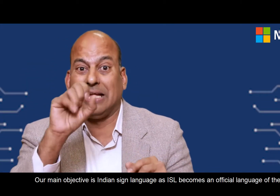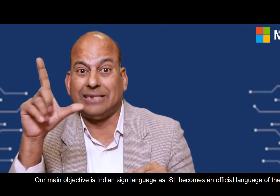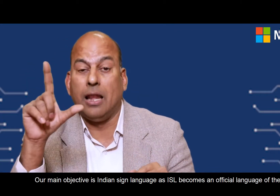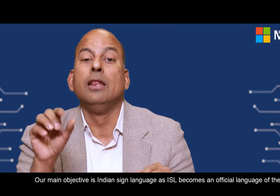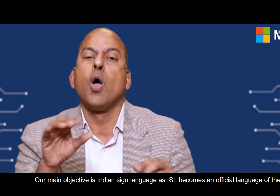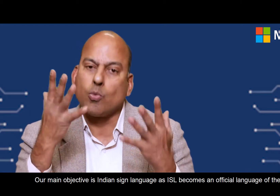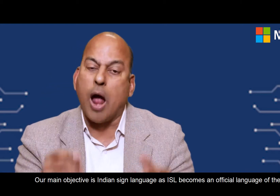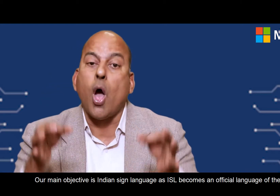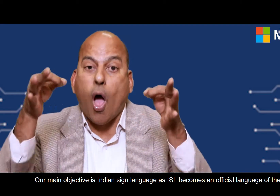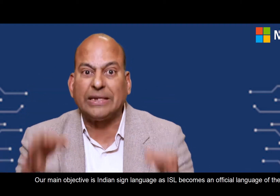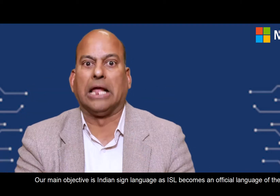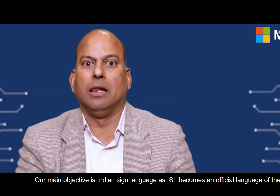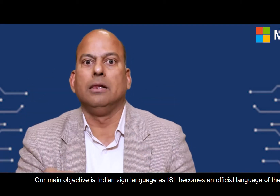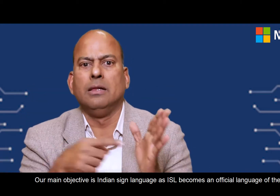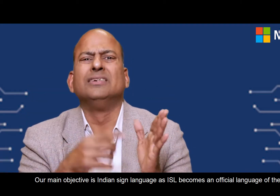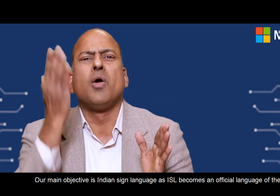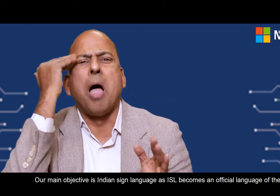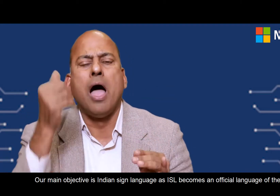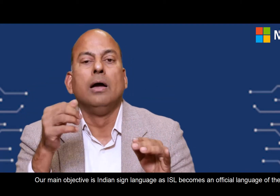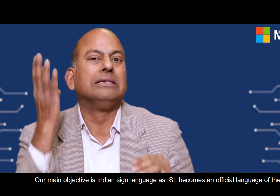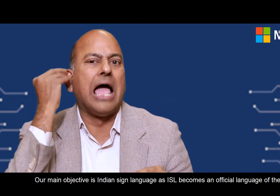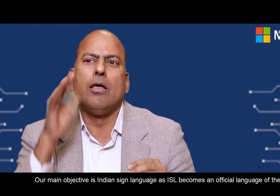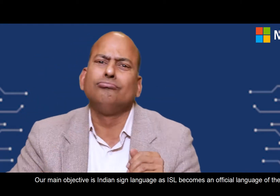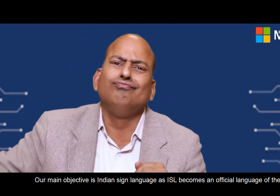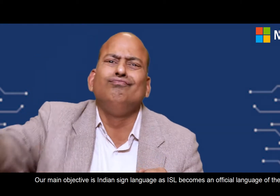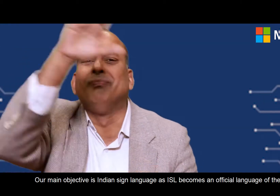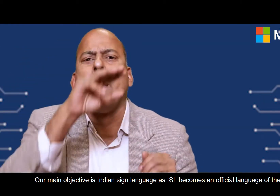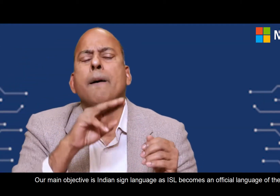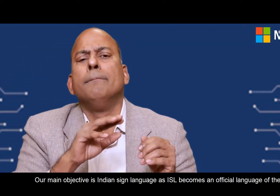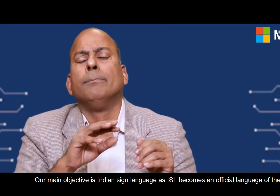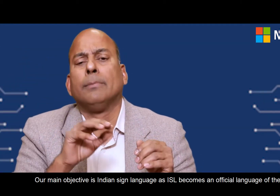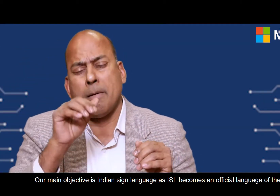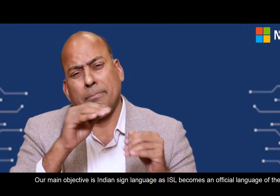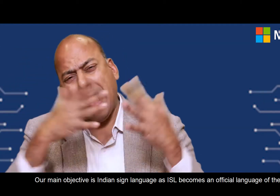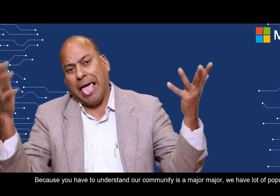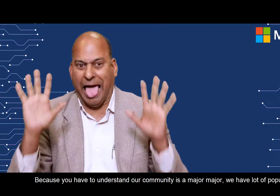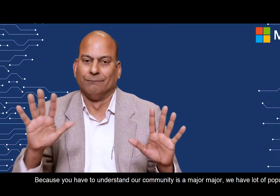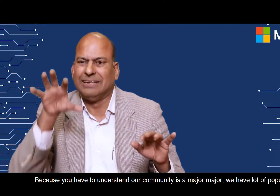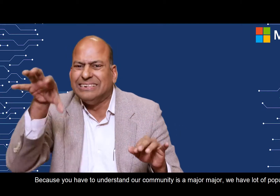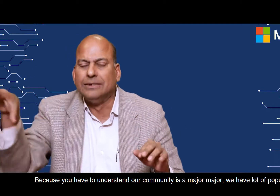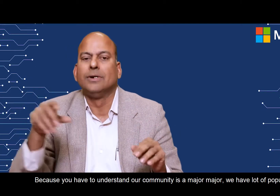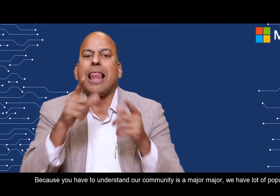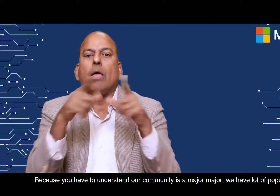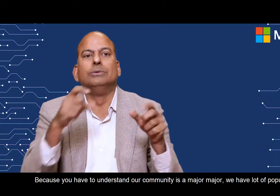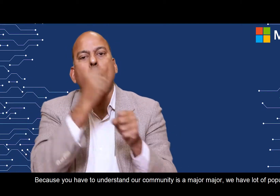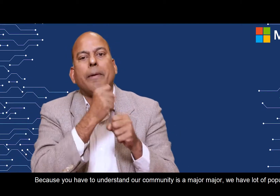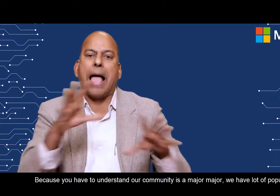Sign Language as ISL becomes an official language of the country. Because you have to understand our community is